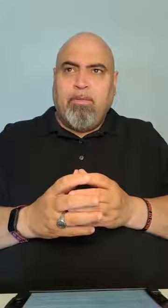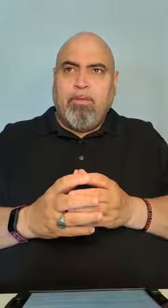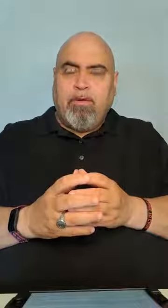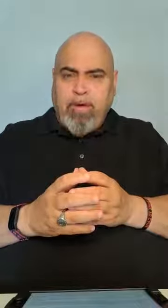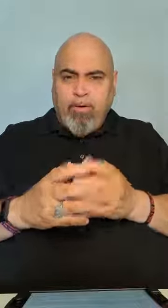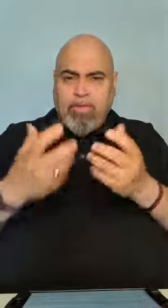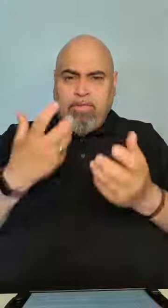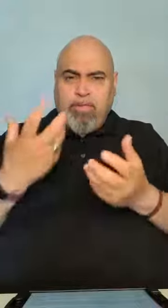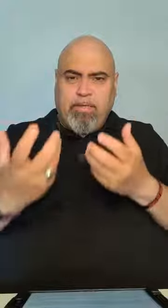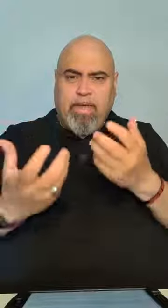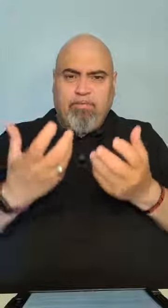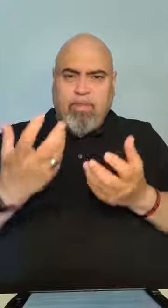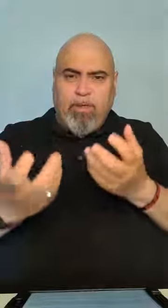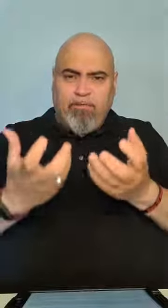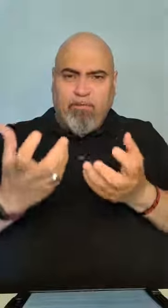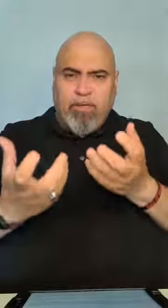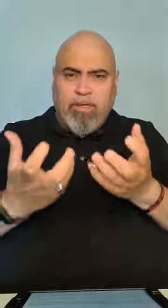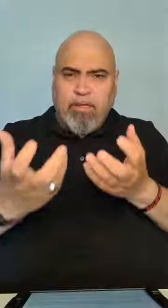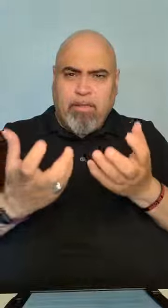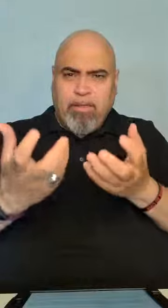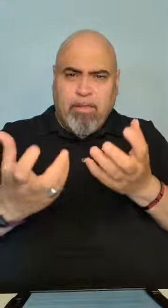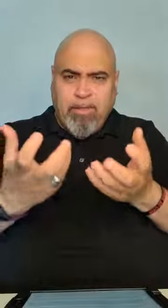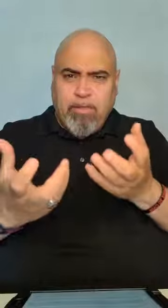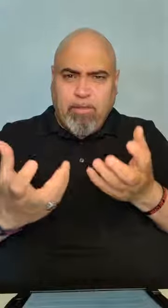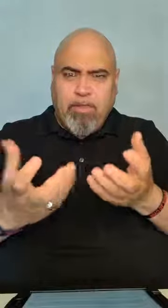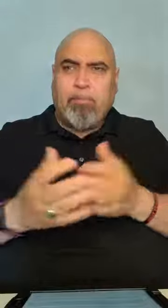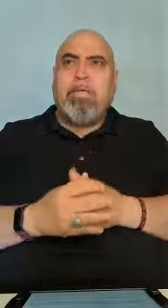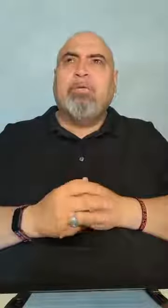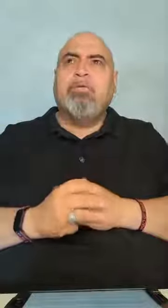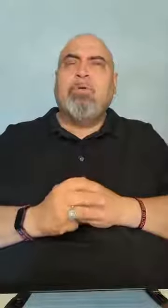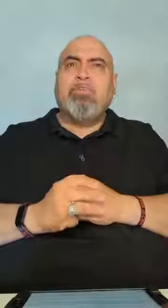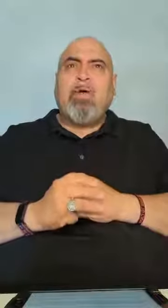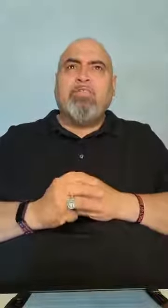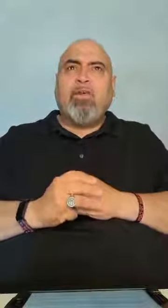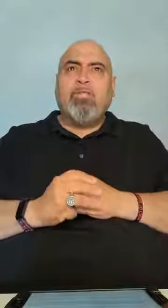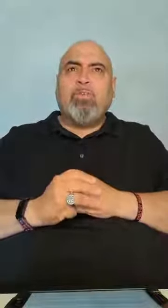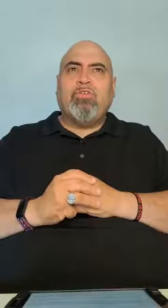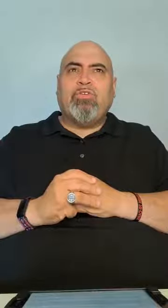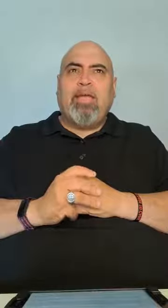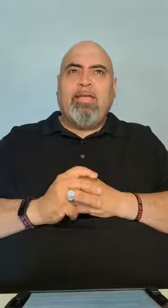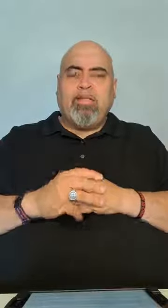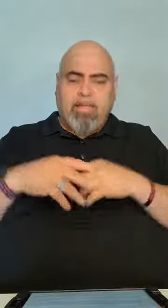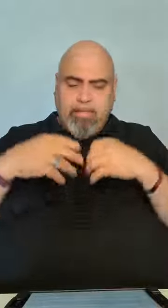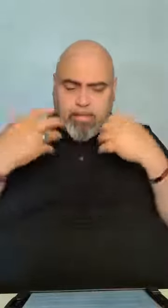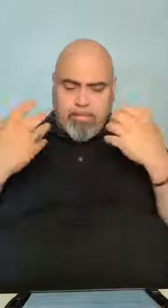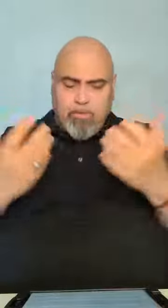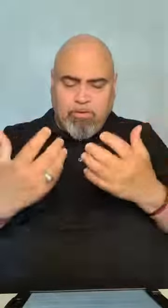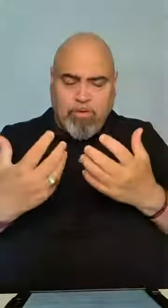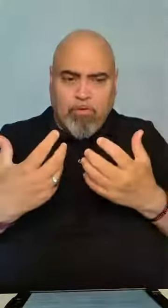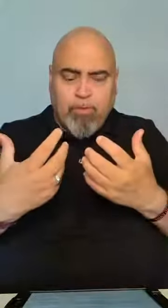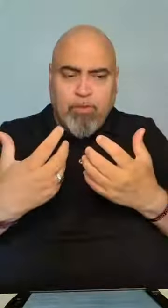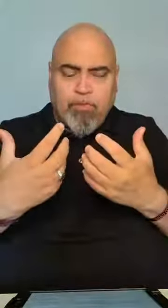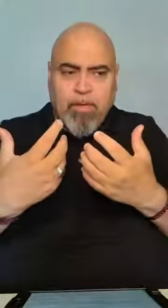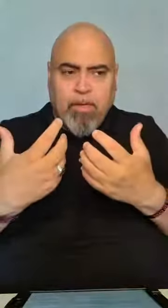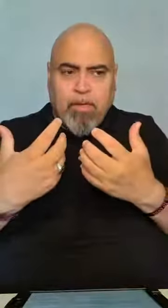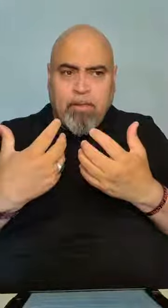there are areas in life that we have to really look into deeply. So I started to understand, as I continued to study scripture,